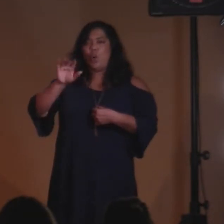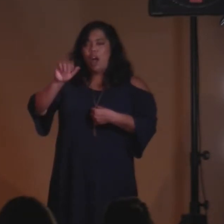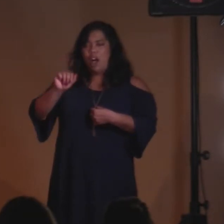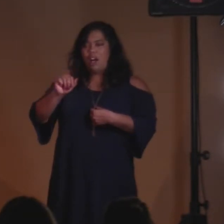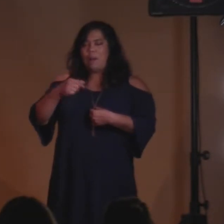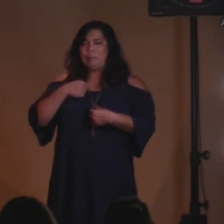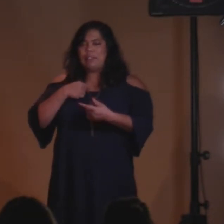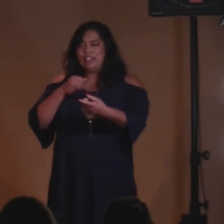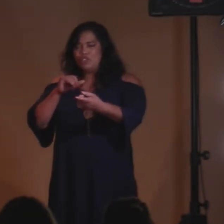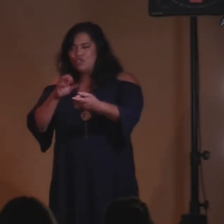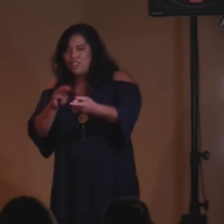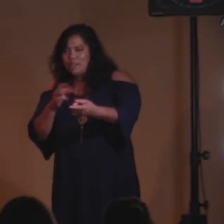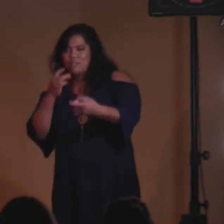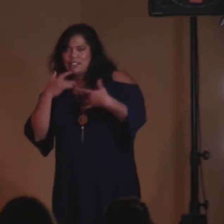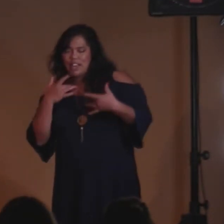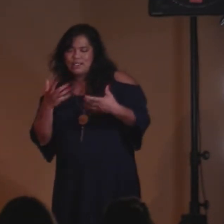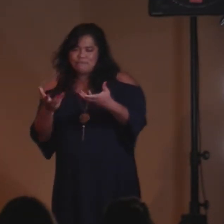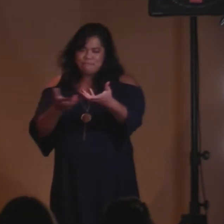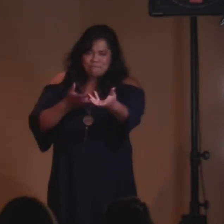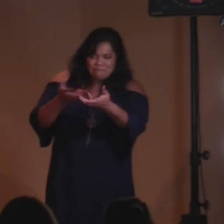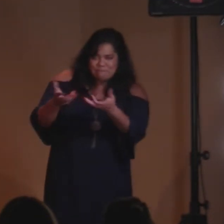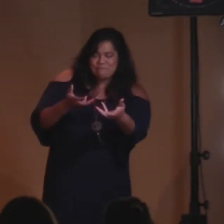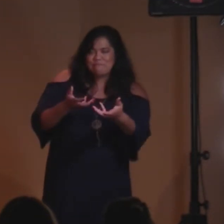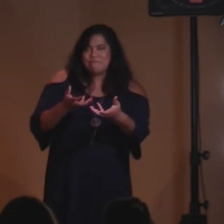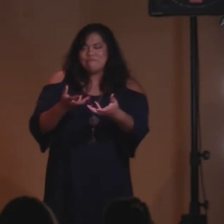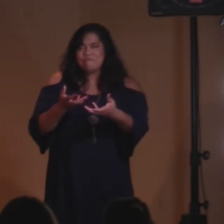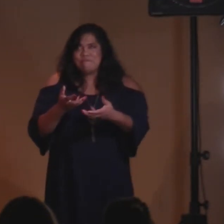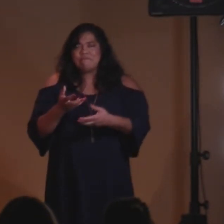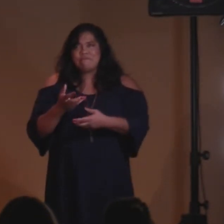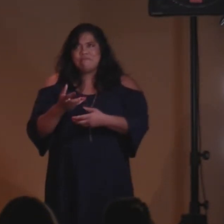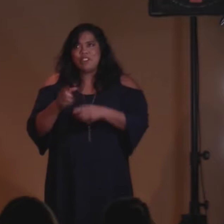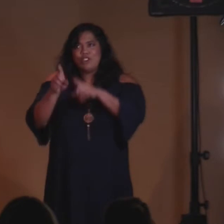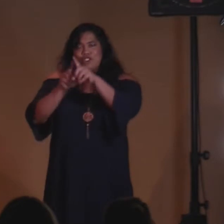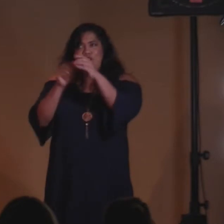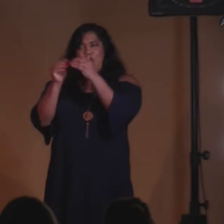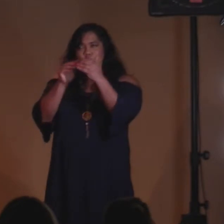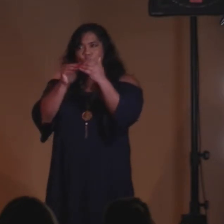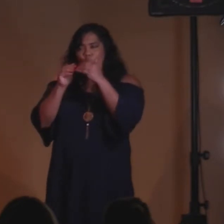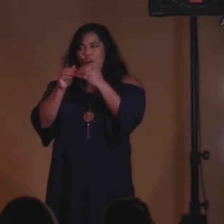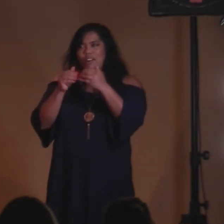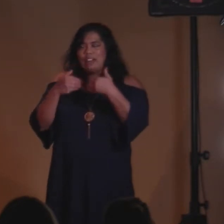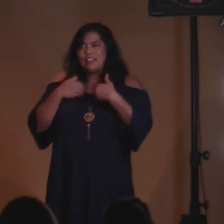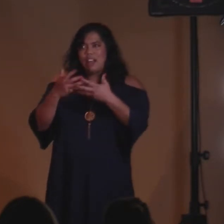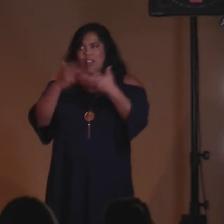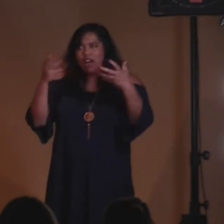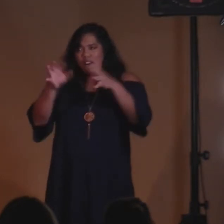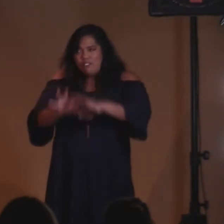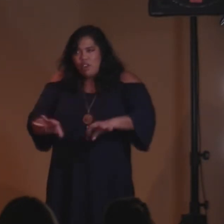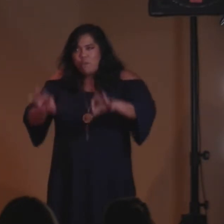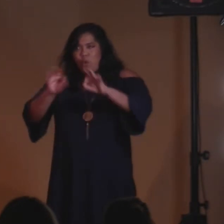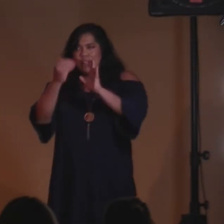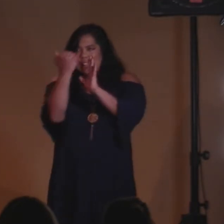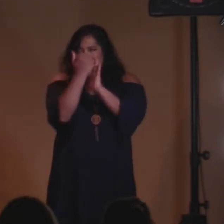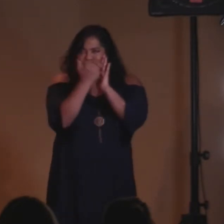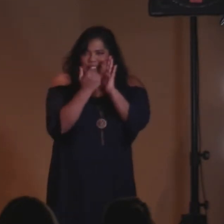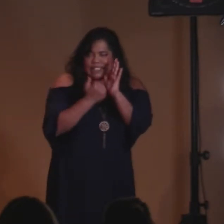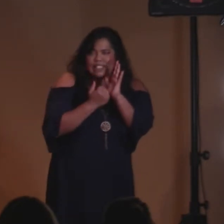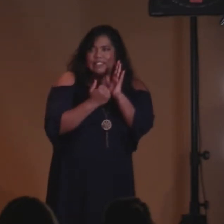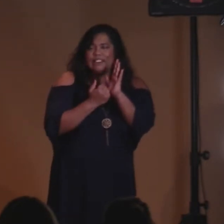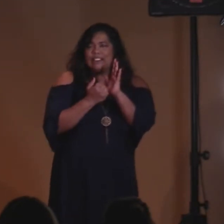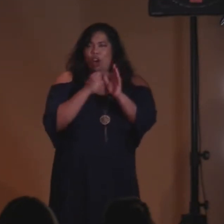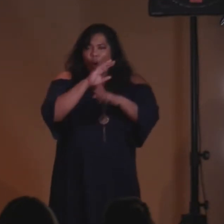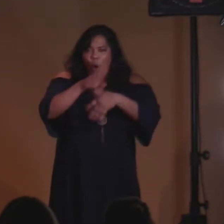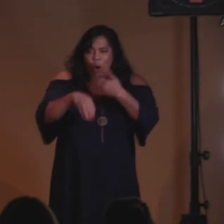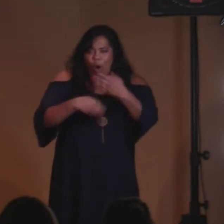Wars. And Yoda says, you know, everything, the Force, it binds and